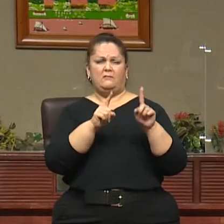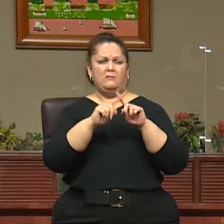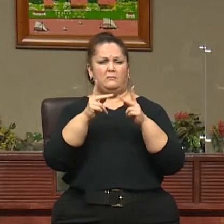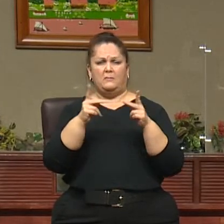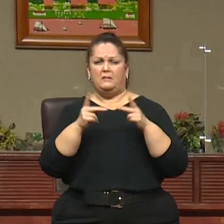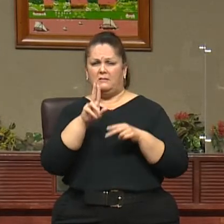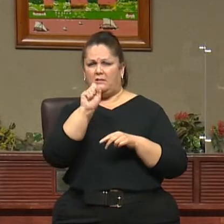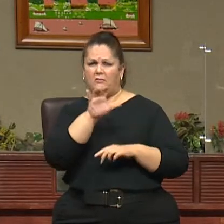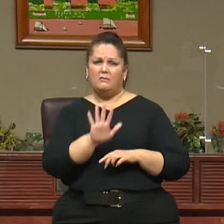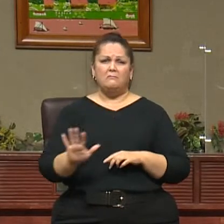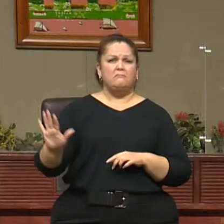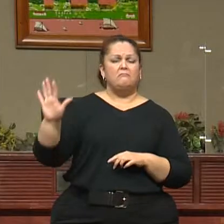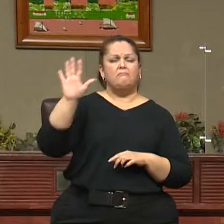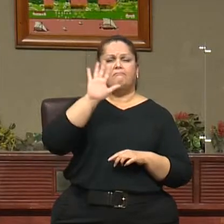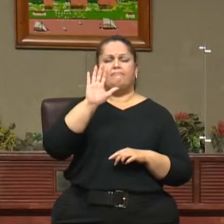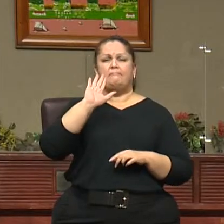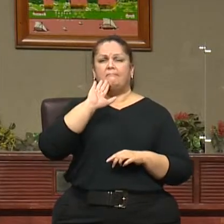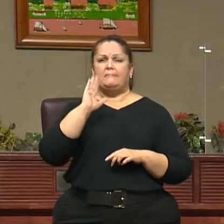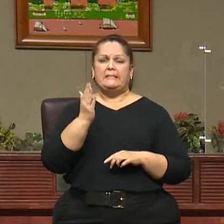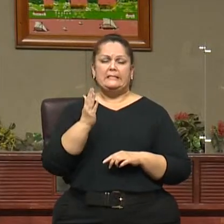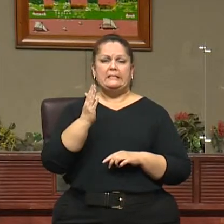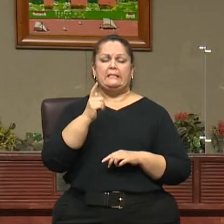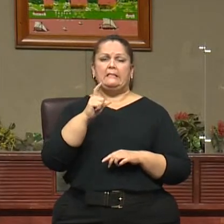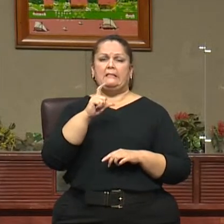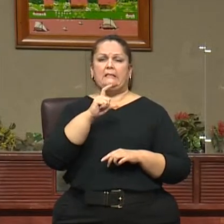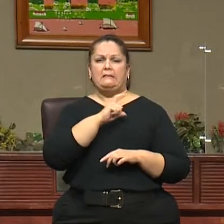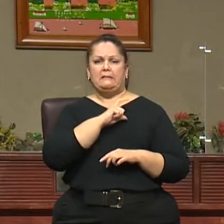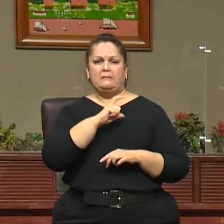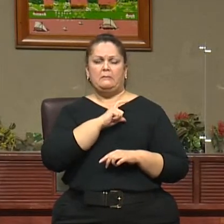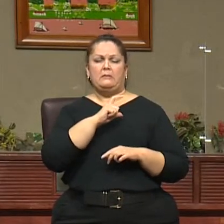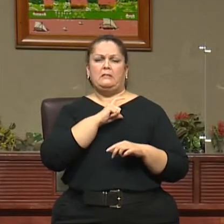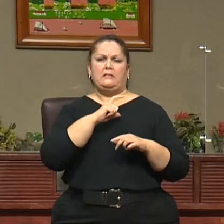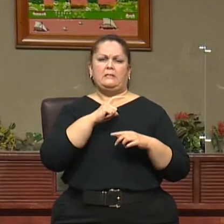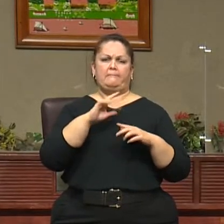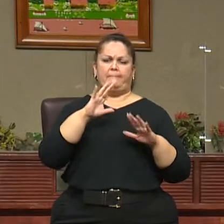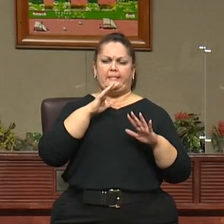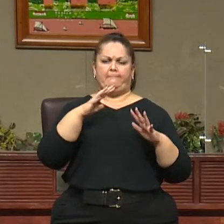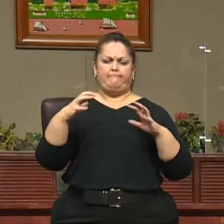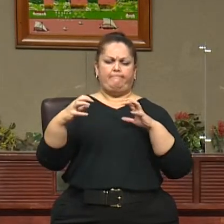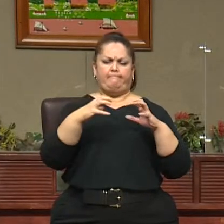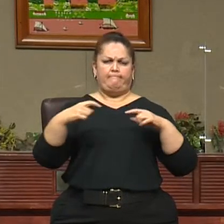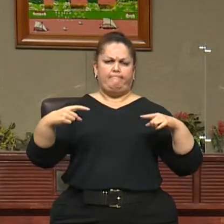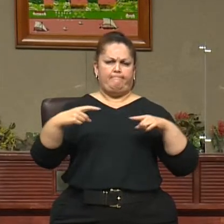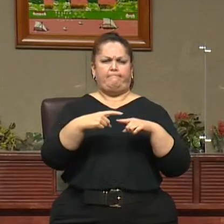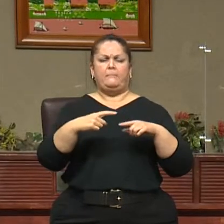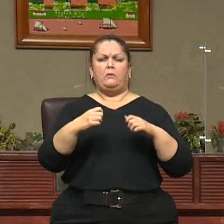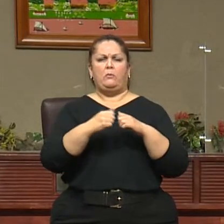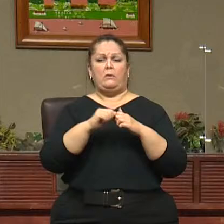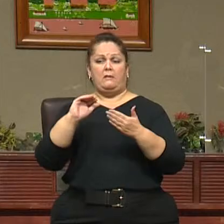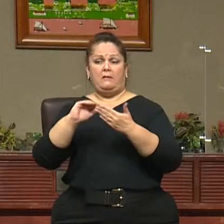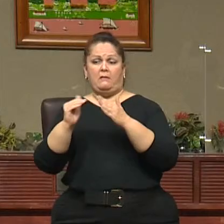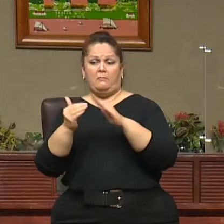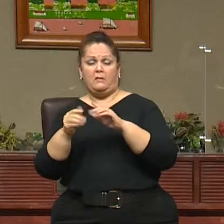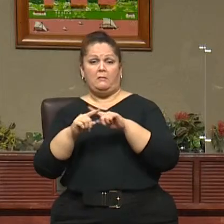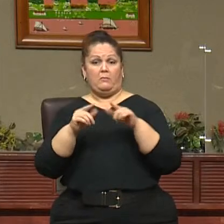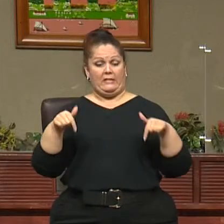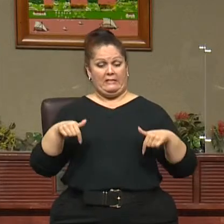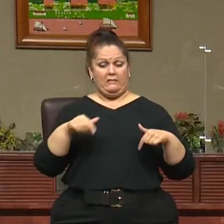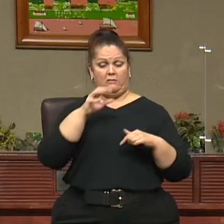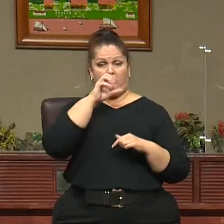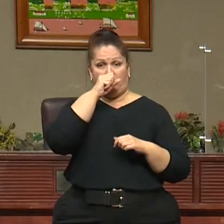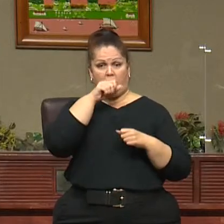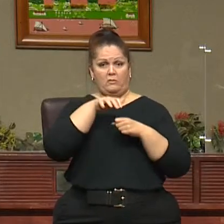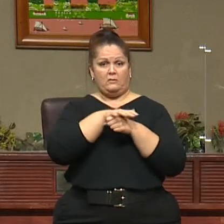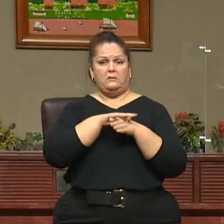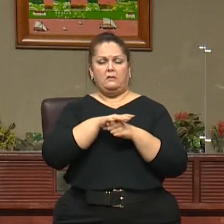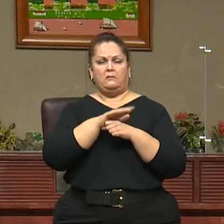instances, it appeared that law enforcement was at odds with the community. But here in this community, when it really counts, our